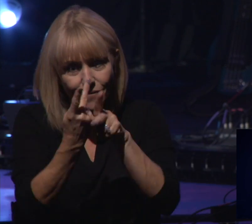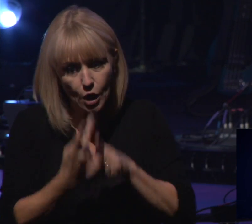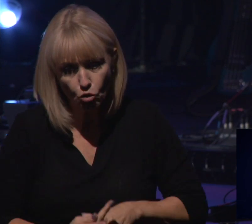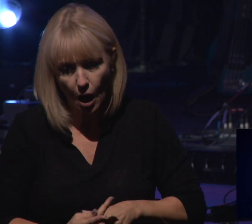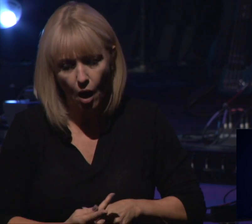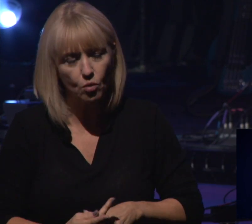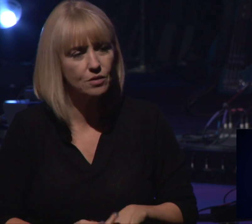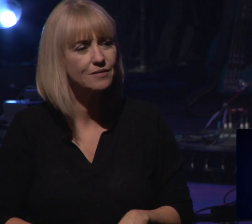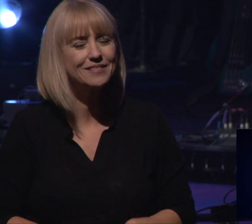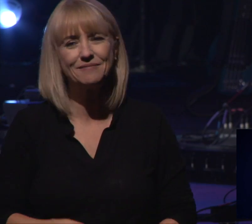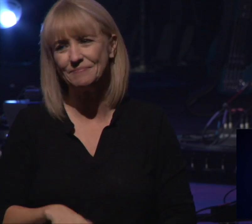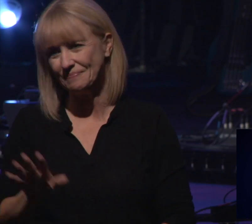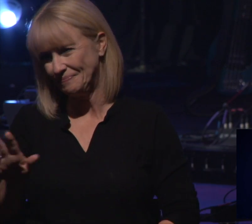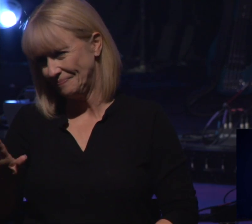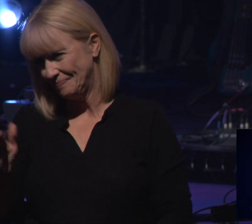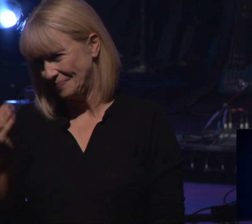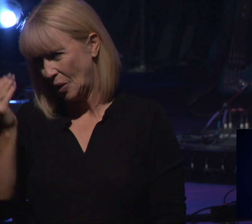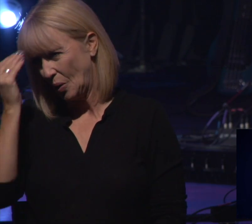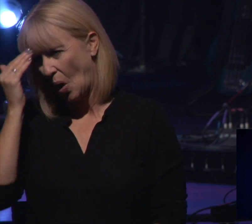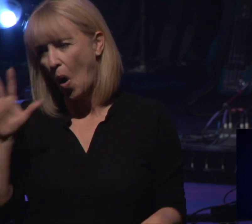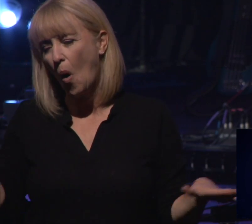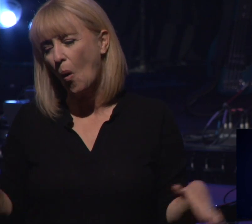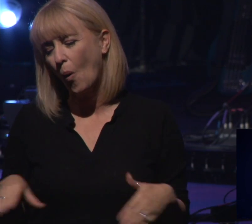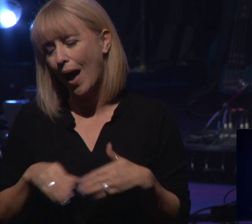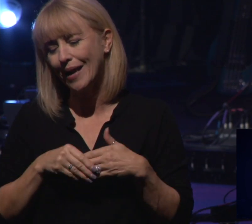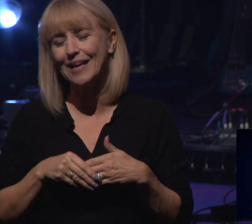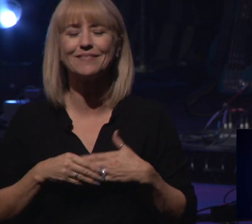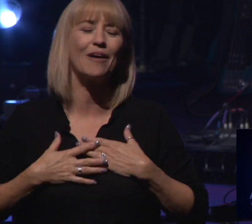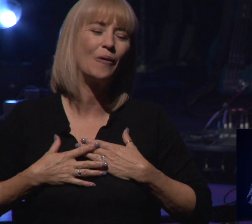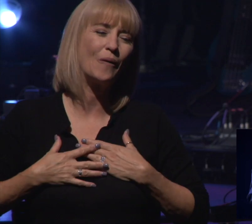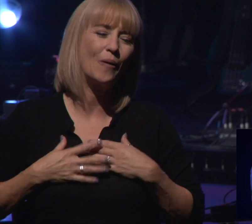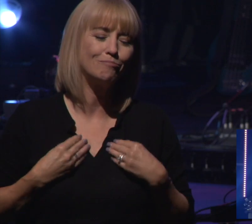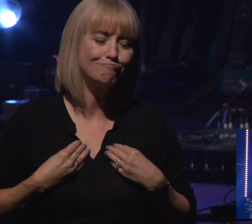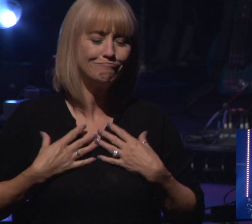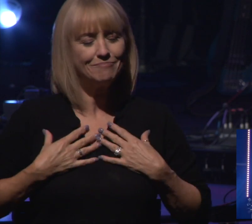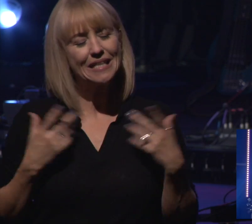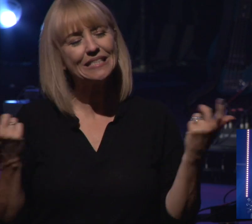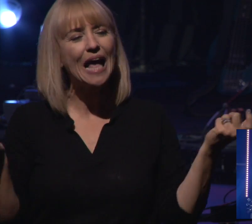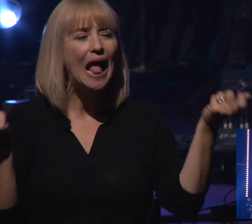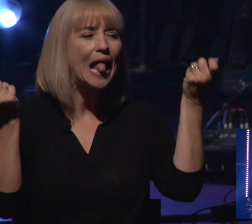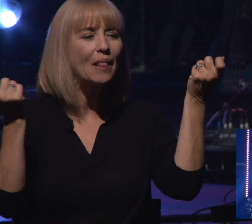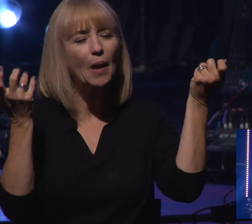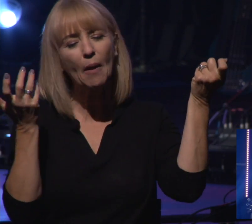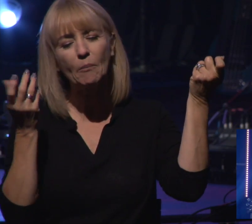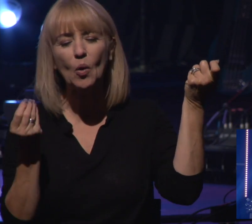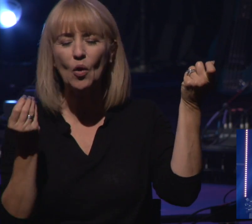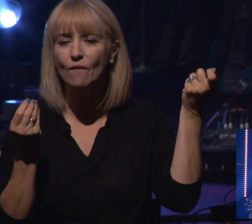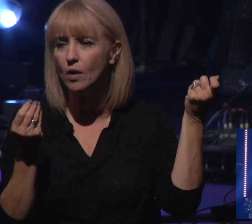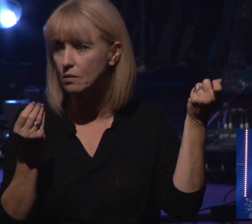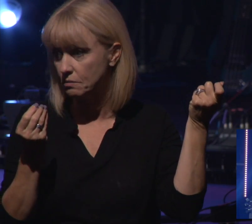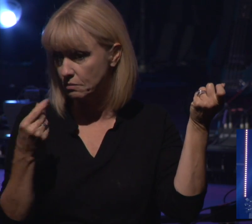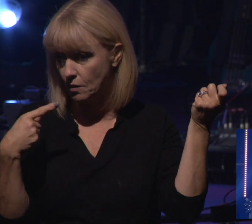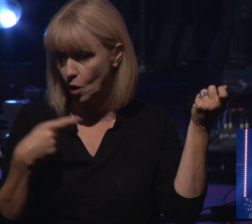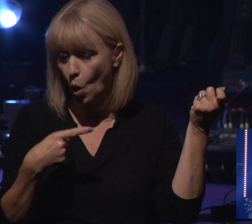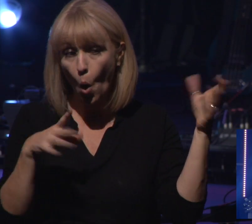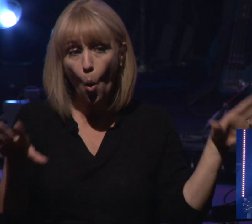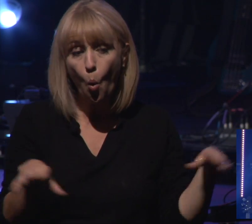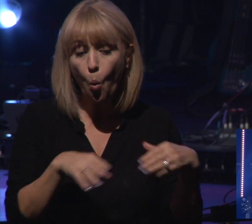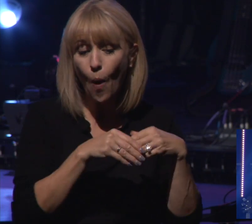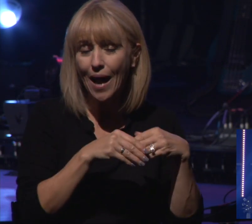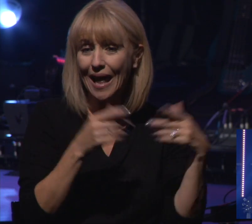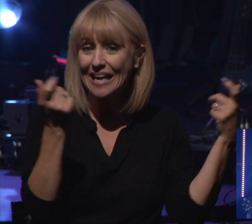figure this out for the rest of our life. Wedding days are special because you come together and you celebrate this. But you know, the wedding day is not